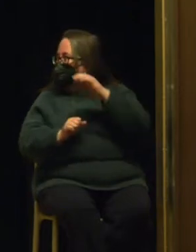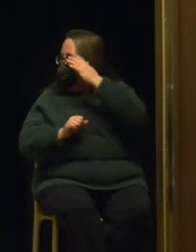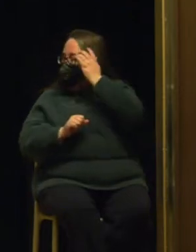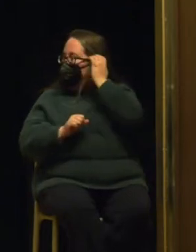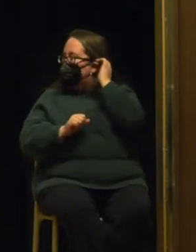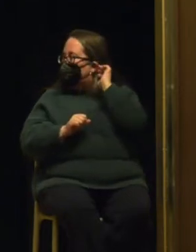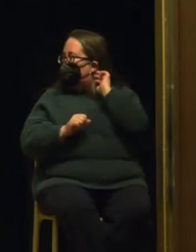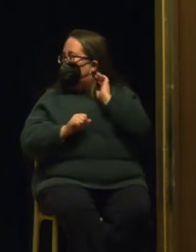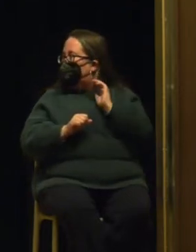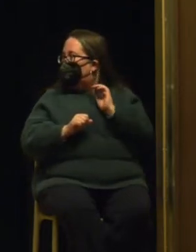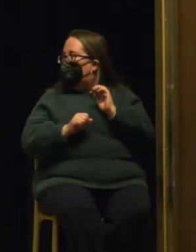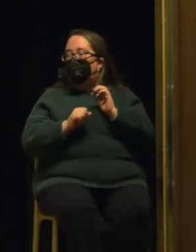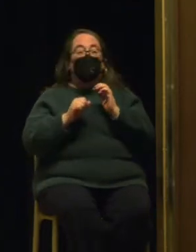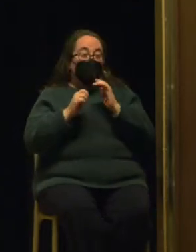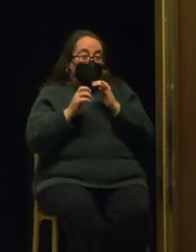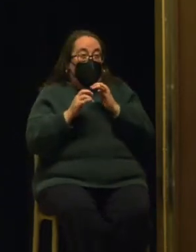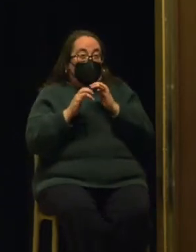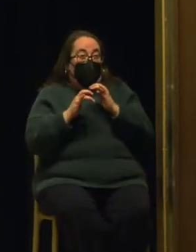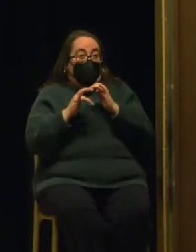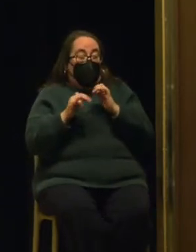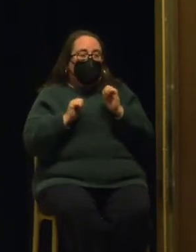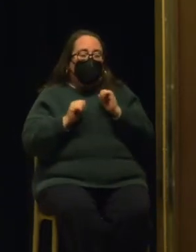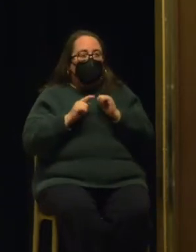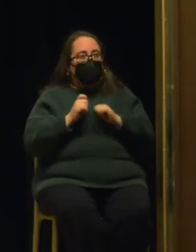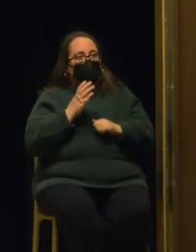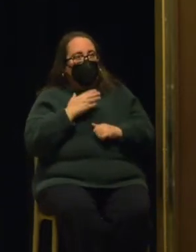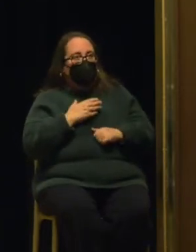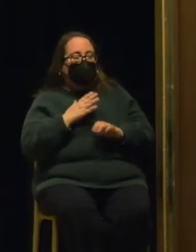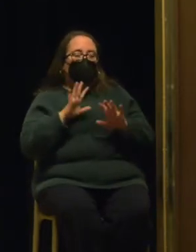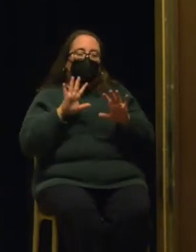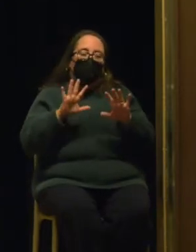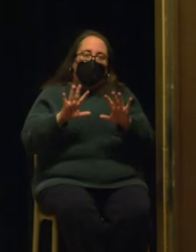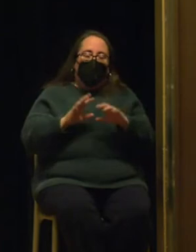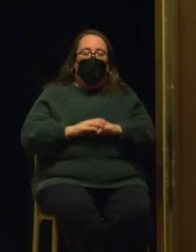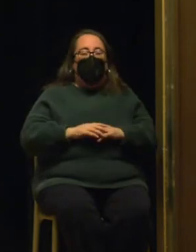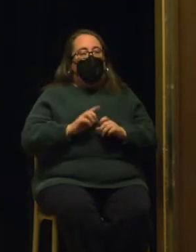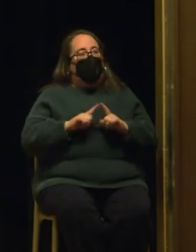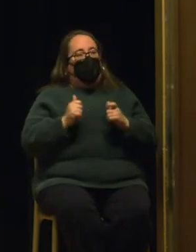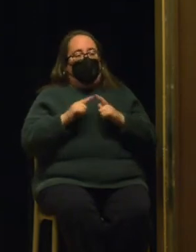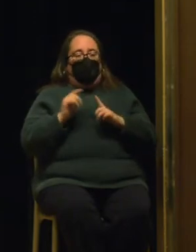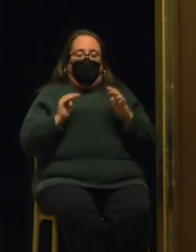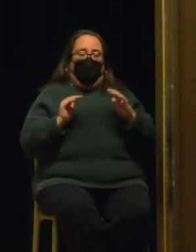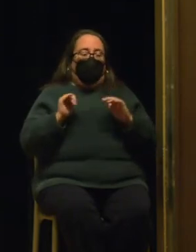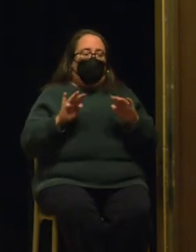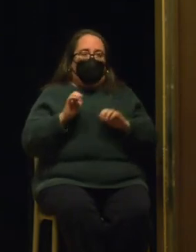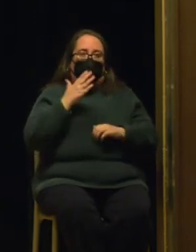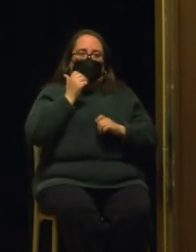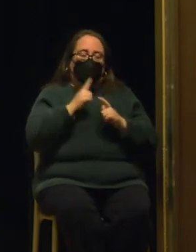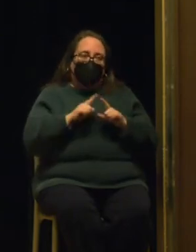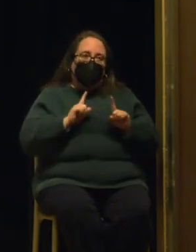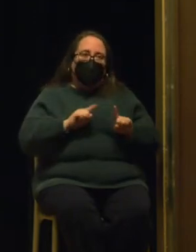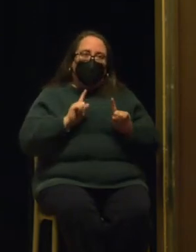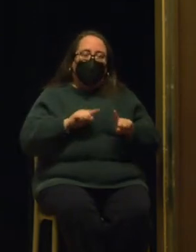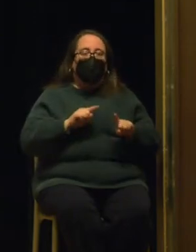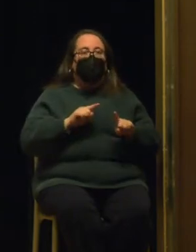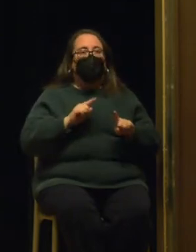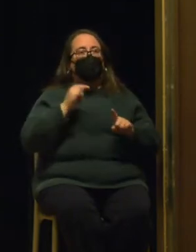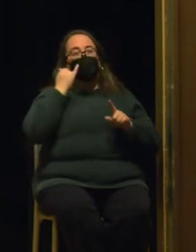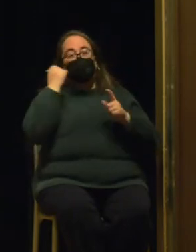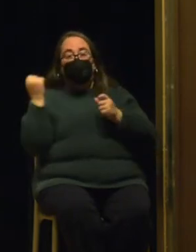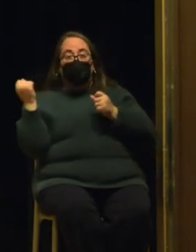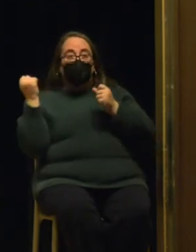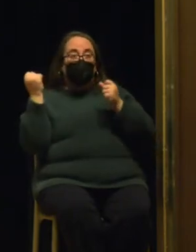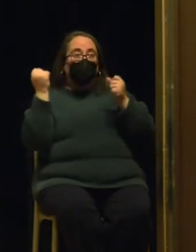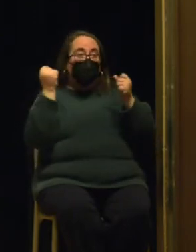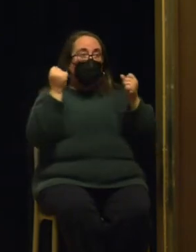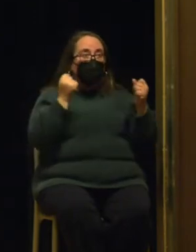recorder concert you missed? Wow. But you really do, you have to try your best to be there. Whether you're driving across town